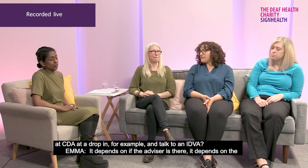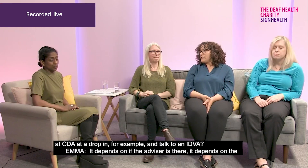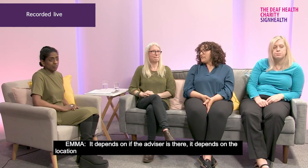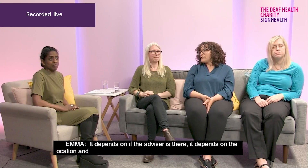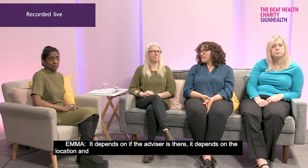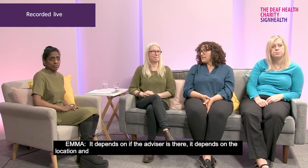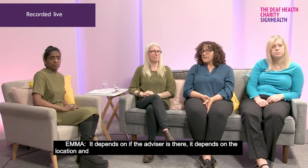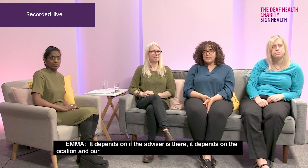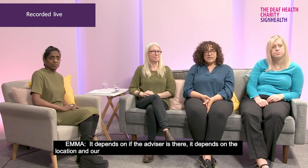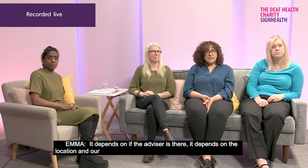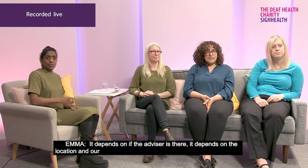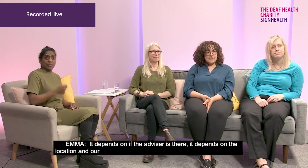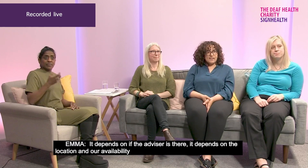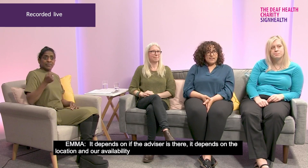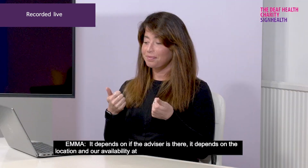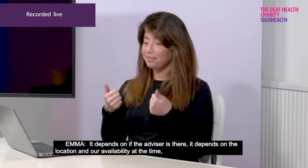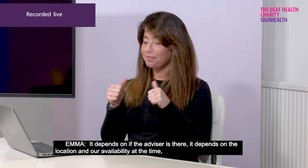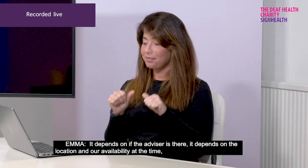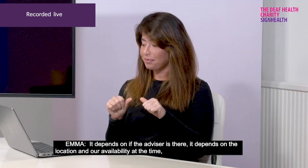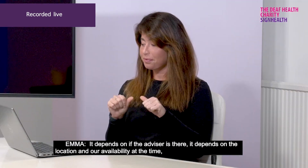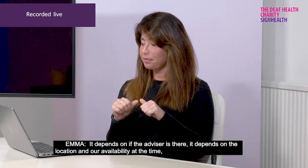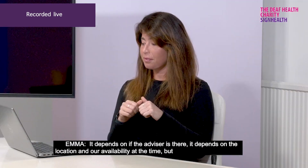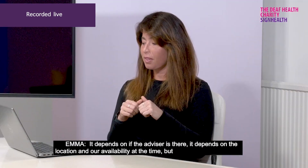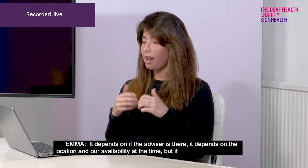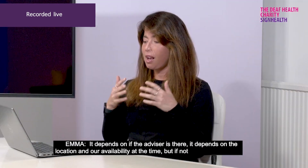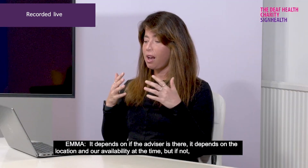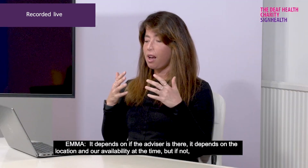at the time. But if not, we can just give our number and arrange to meet.